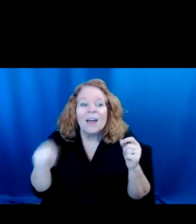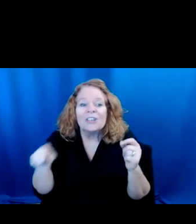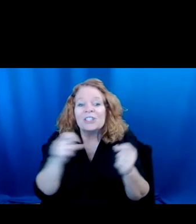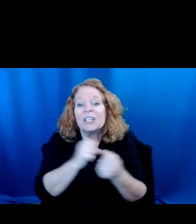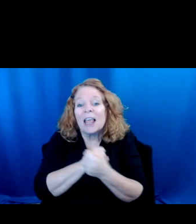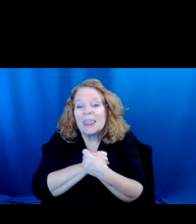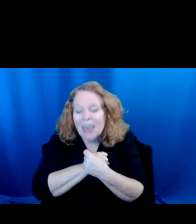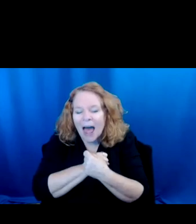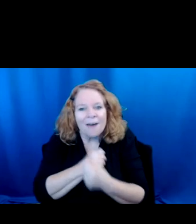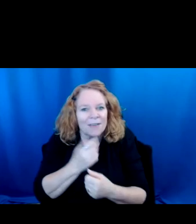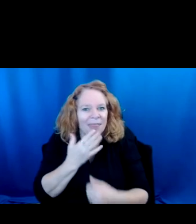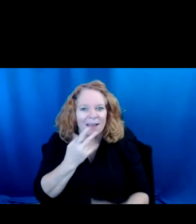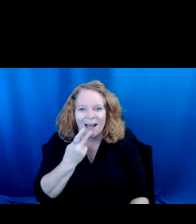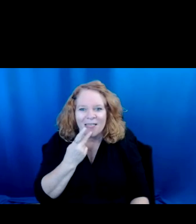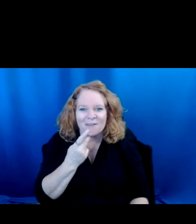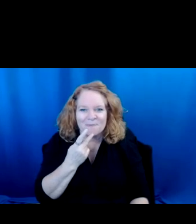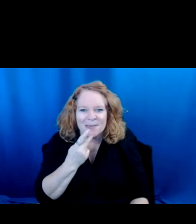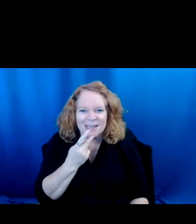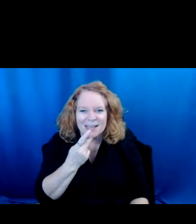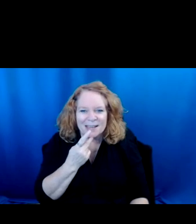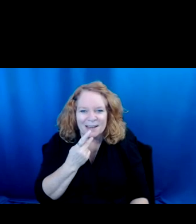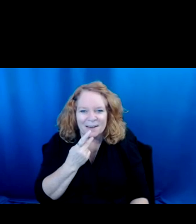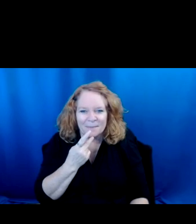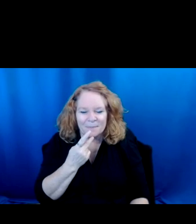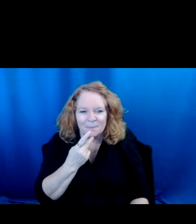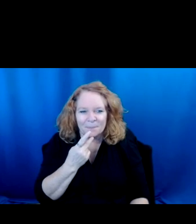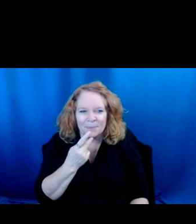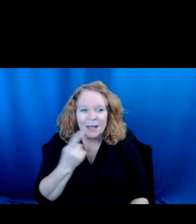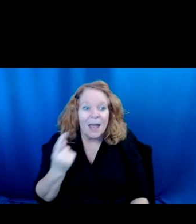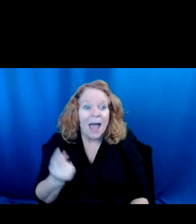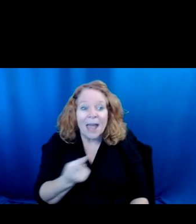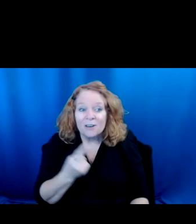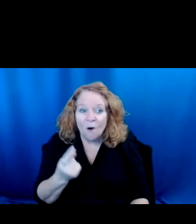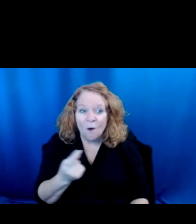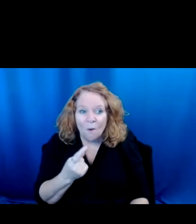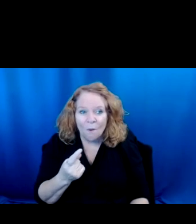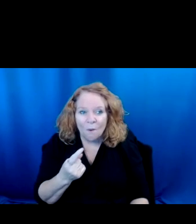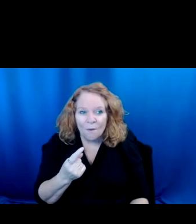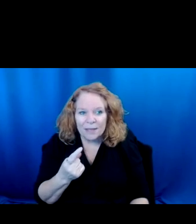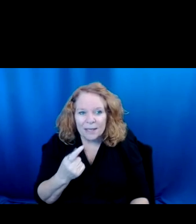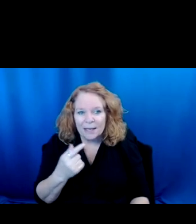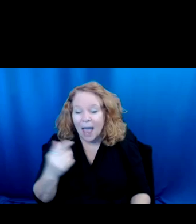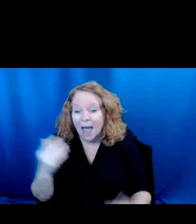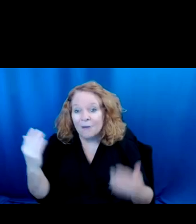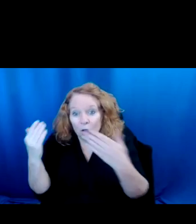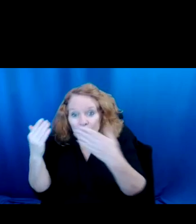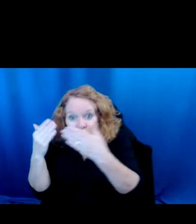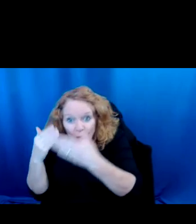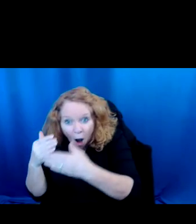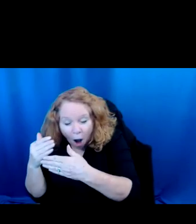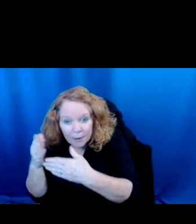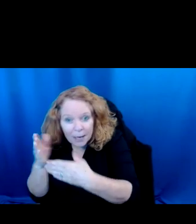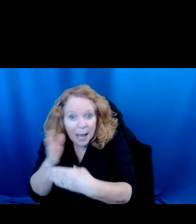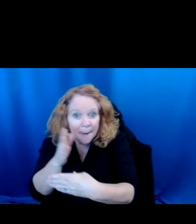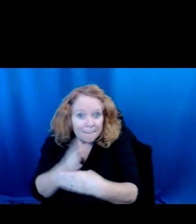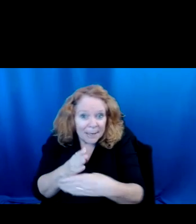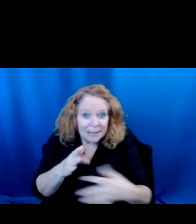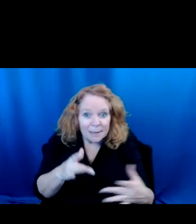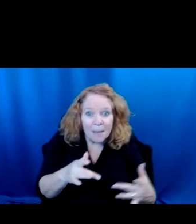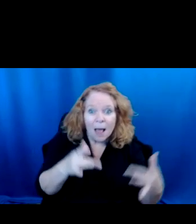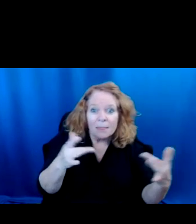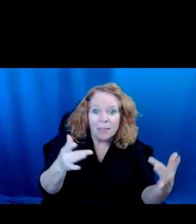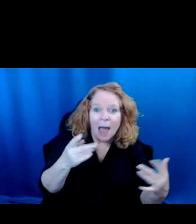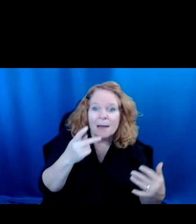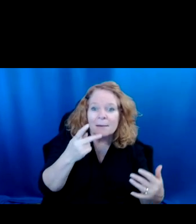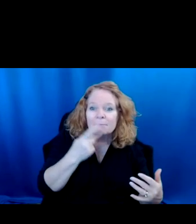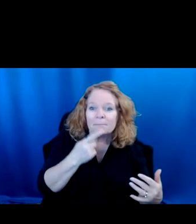the colour pink and only sold dark, medium and light pink ice cream. She was